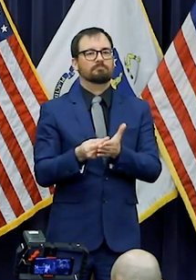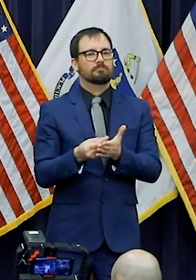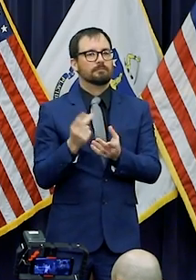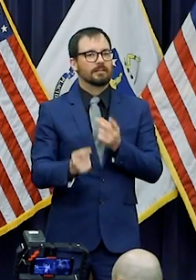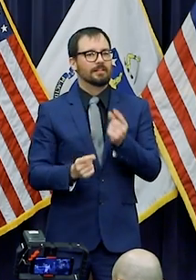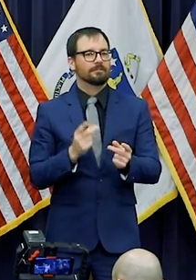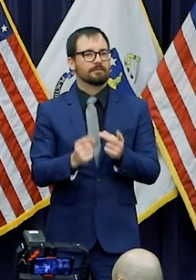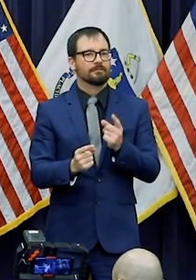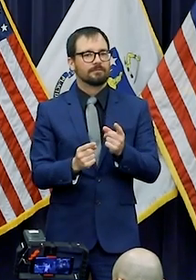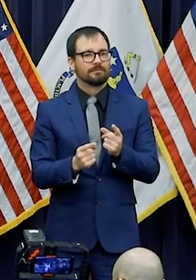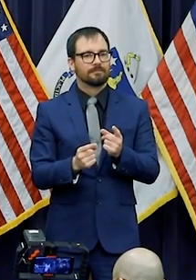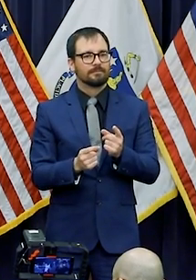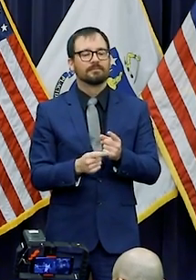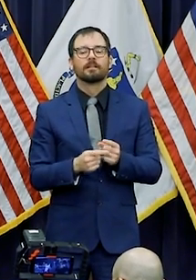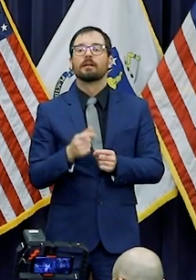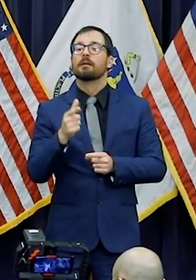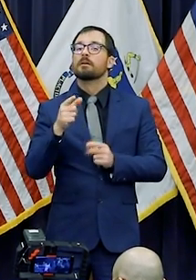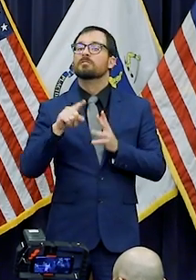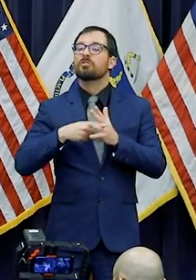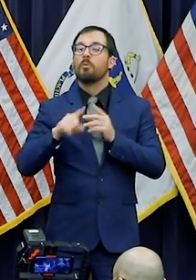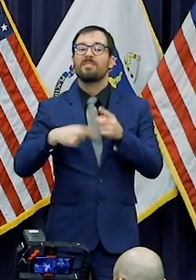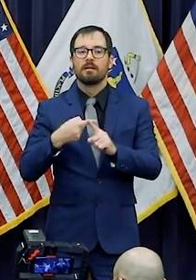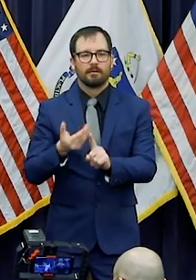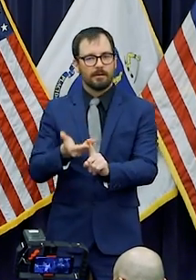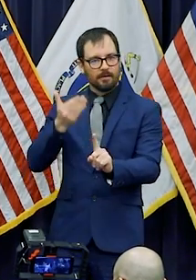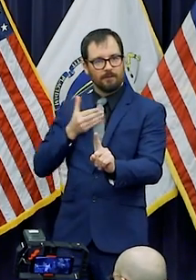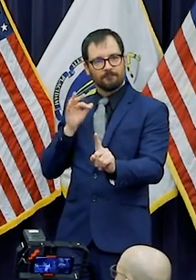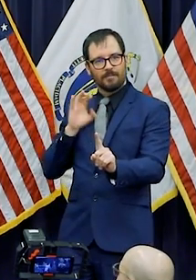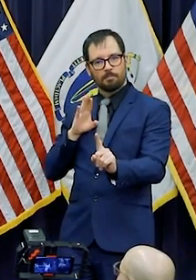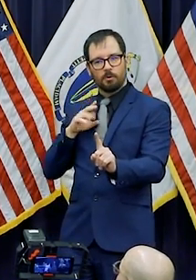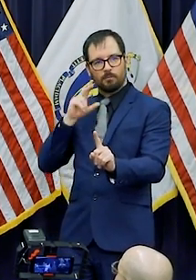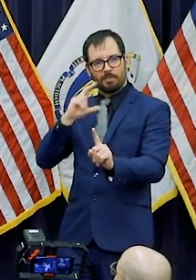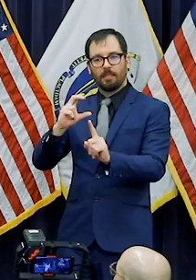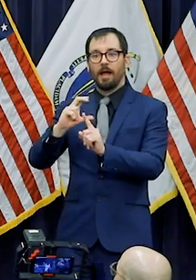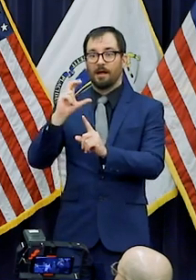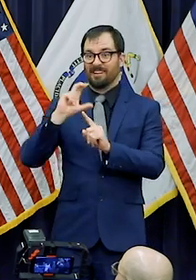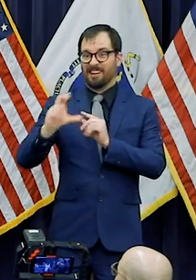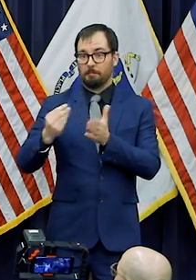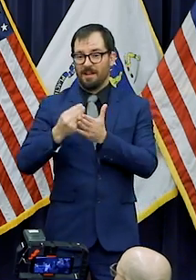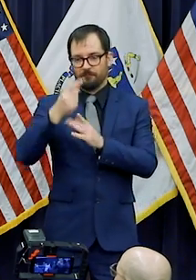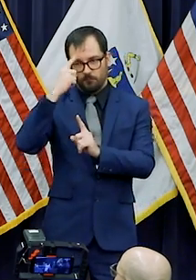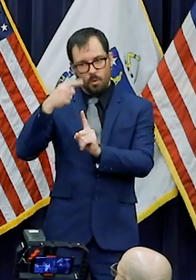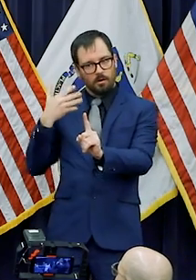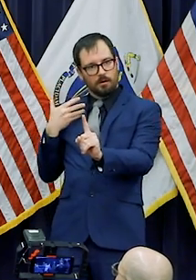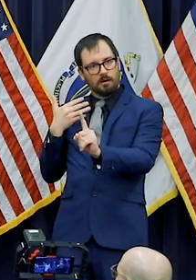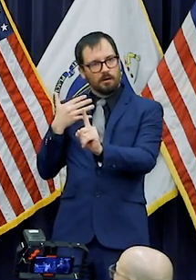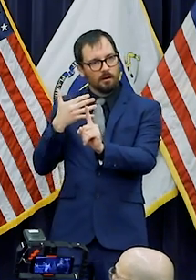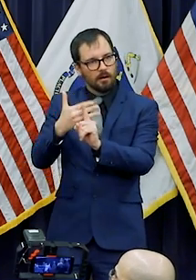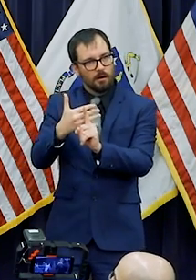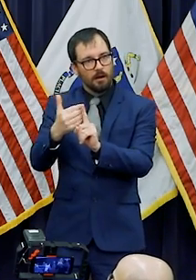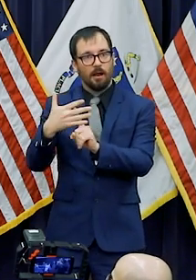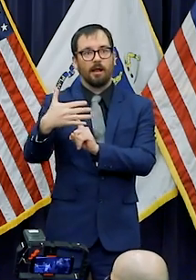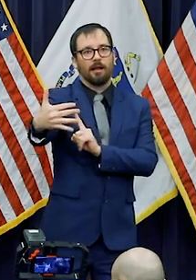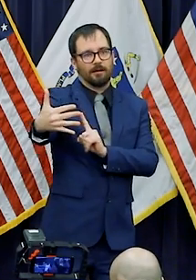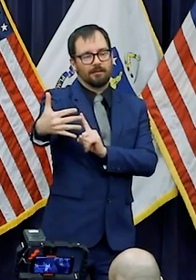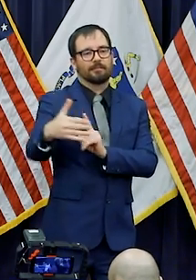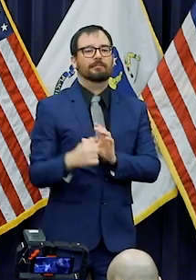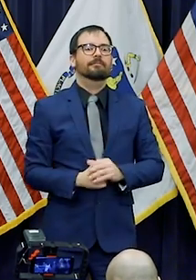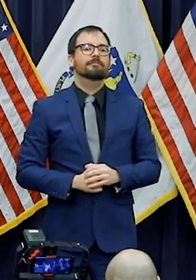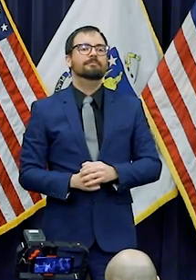and then submit to us additional needs that they need. So today was a $5 million down payment for